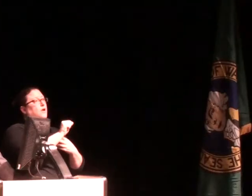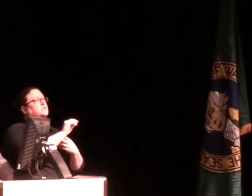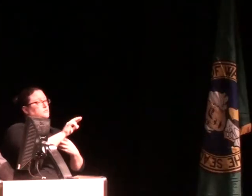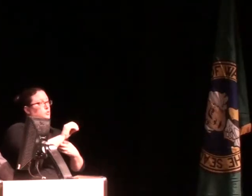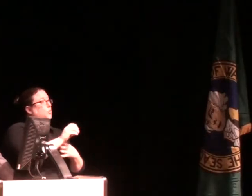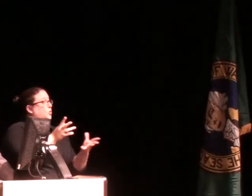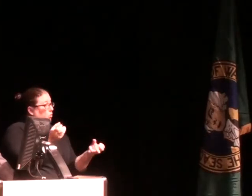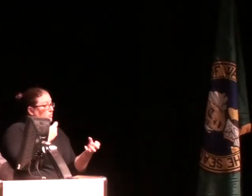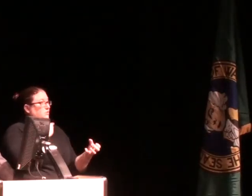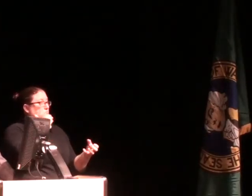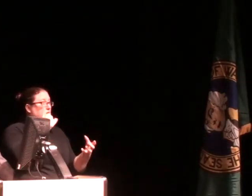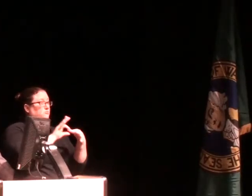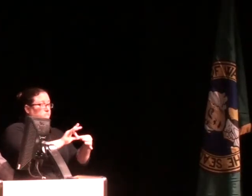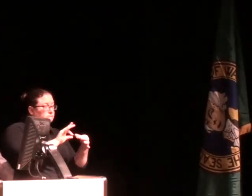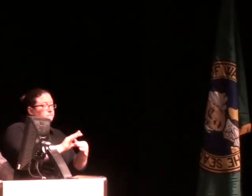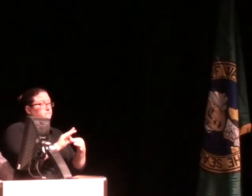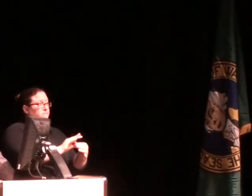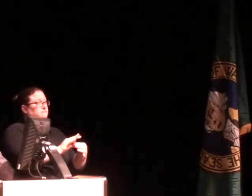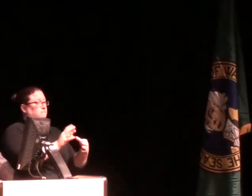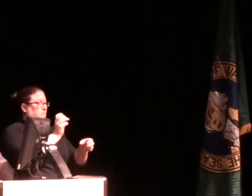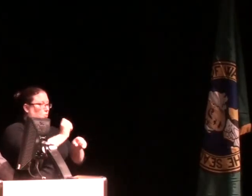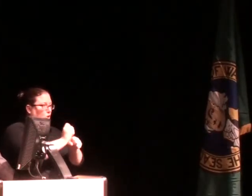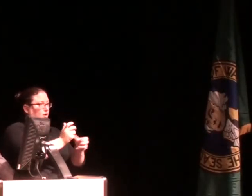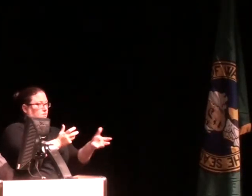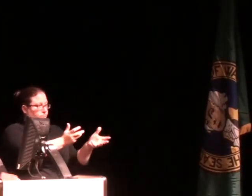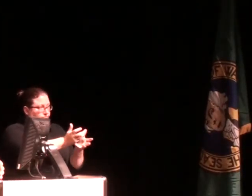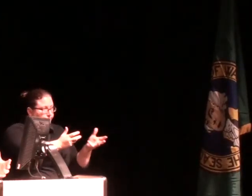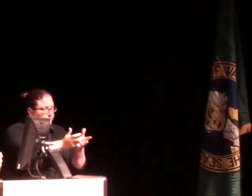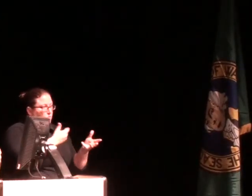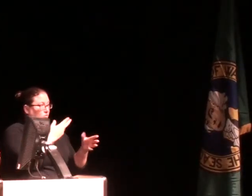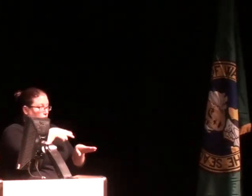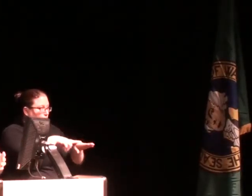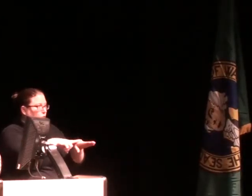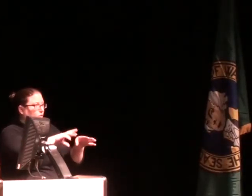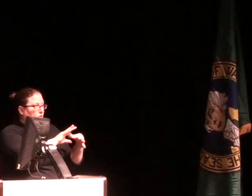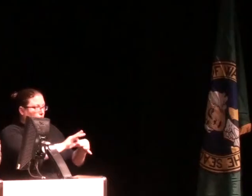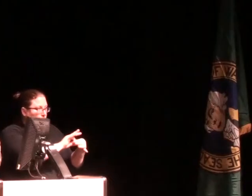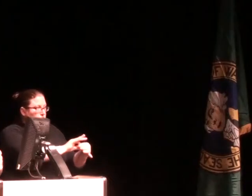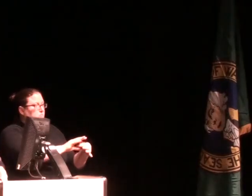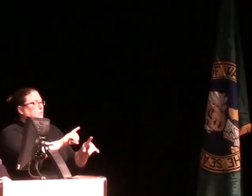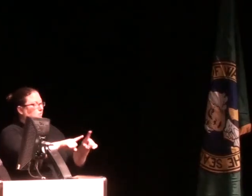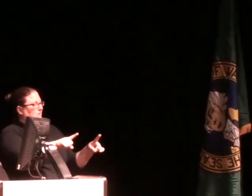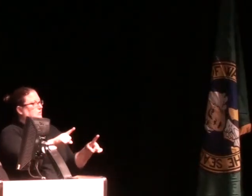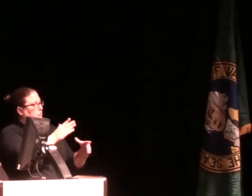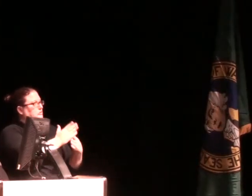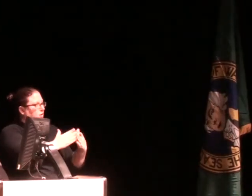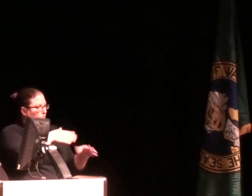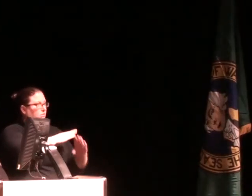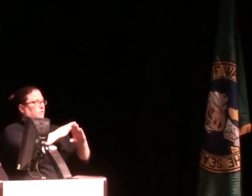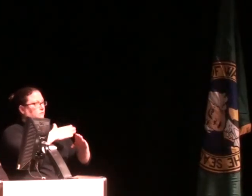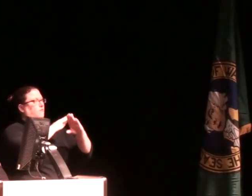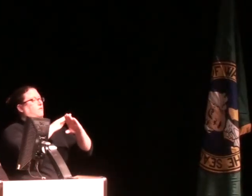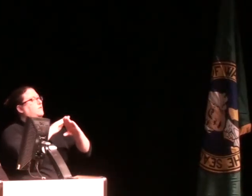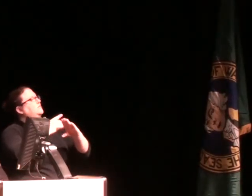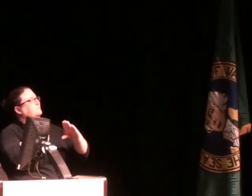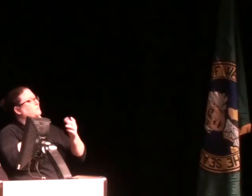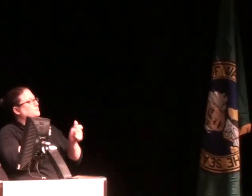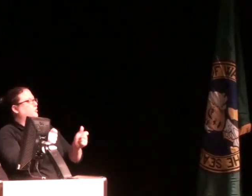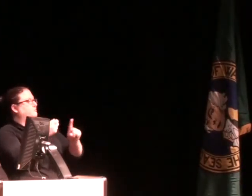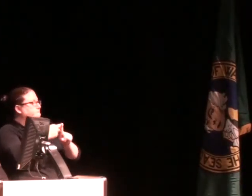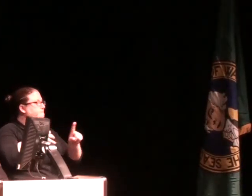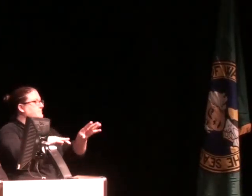relations, they are working to have normal relations, but there are some obstacles in the middle, and I'm going to try to explain